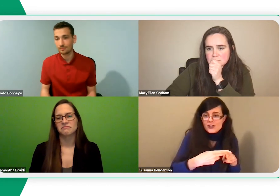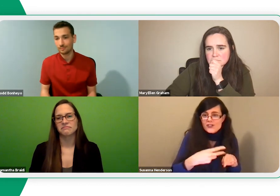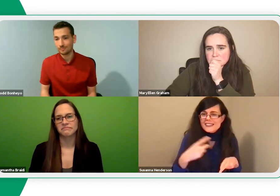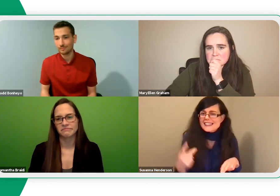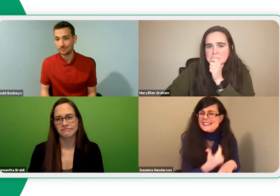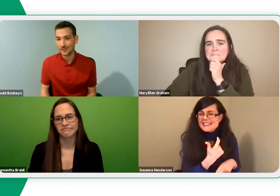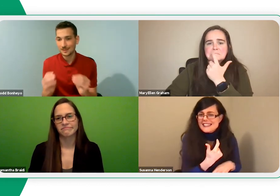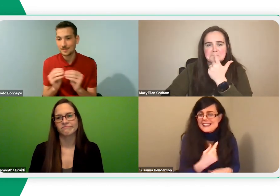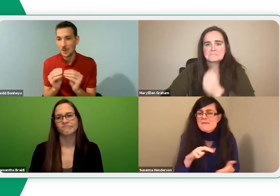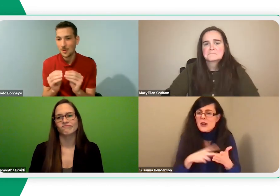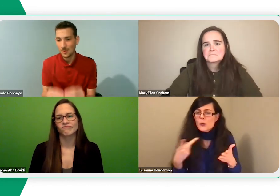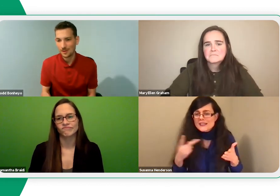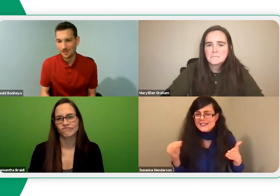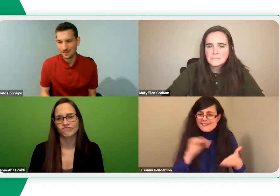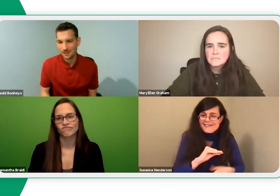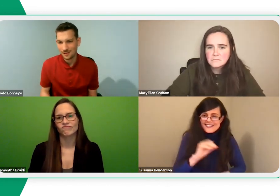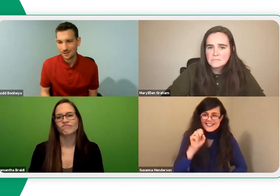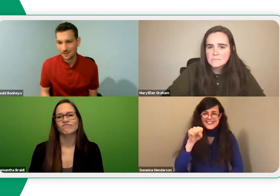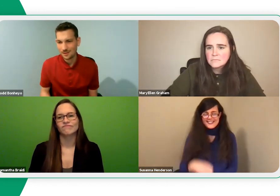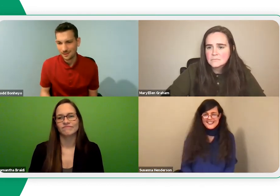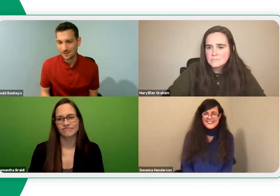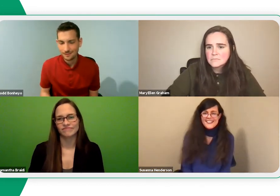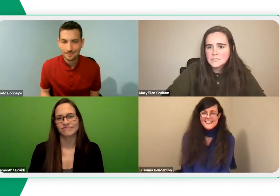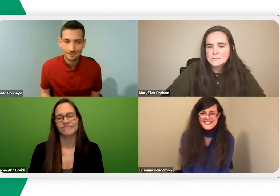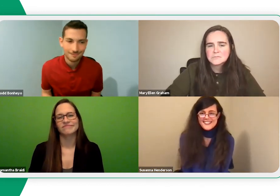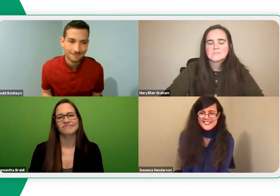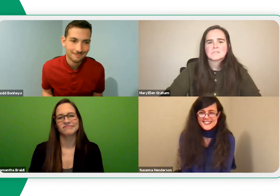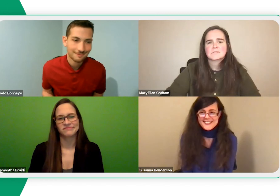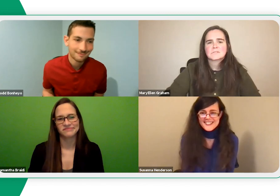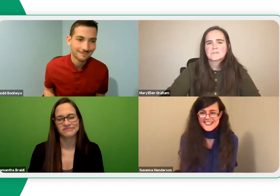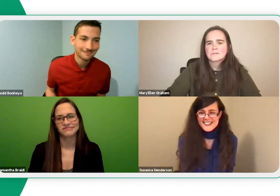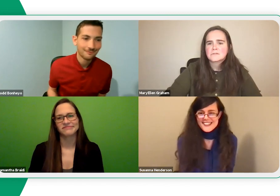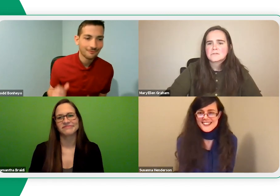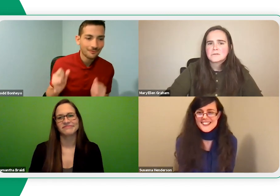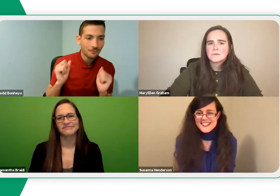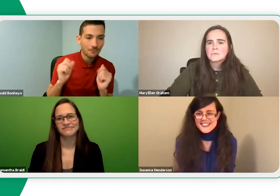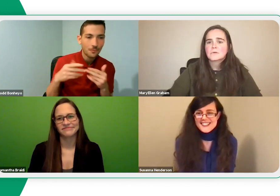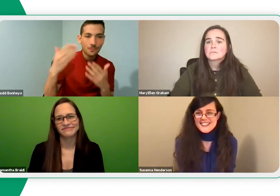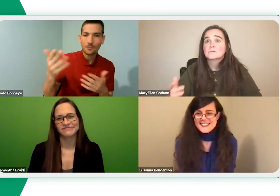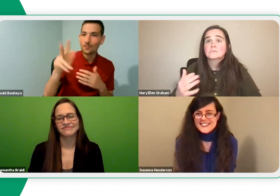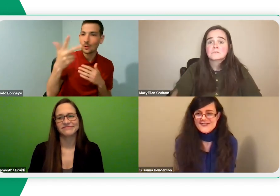instead of a refinance, but textbooks don't talk about that. Maybe we should put that into a textbook.